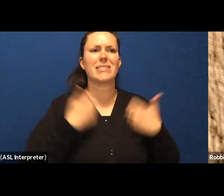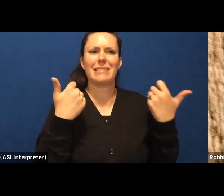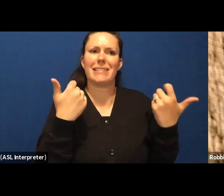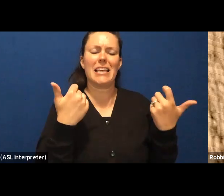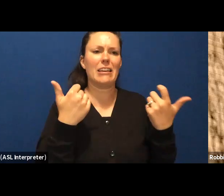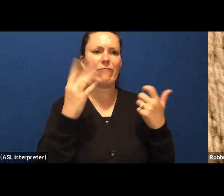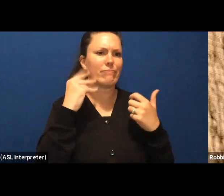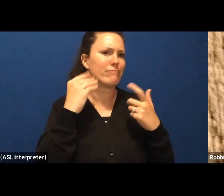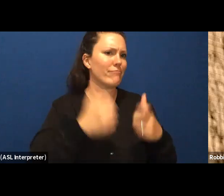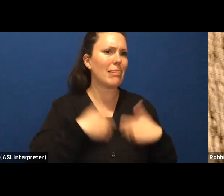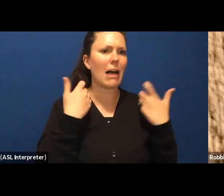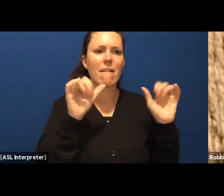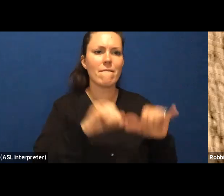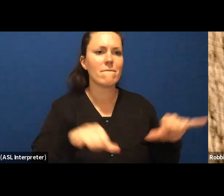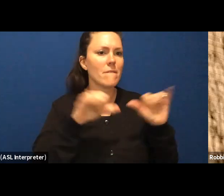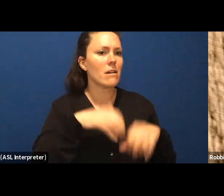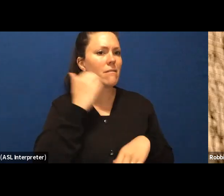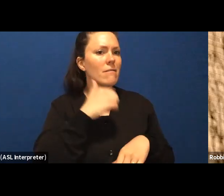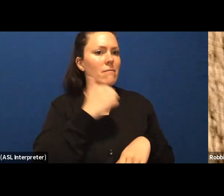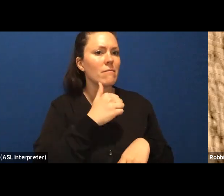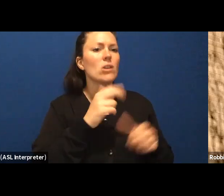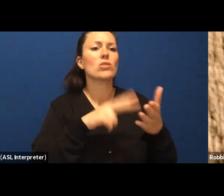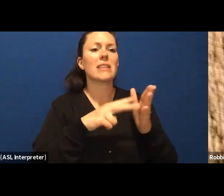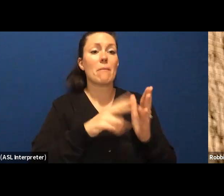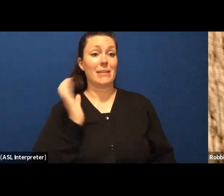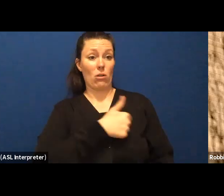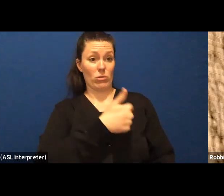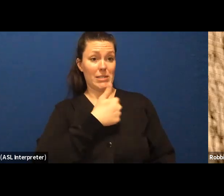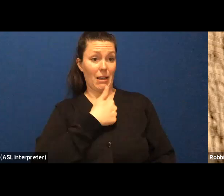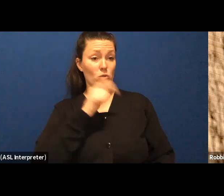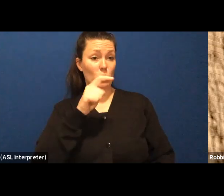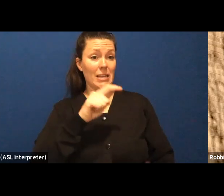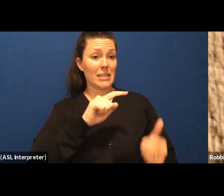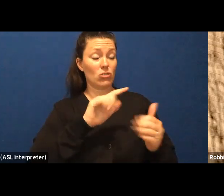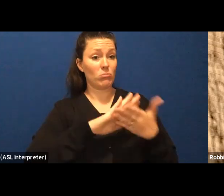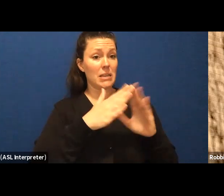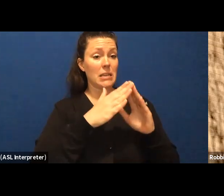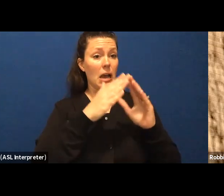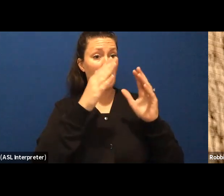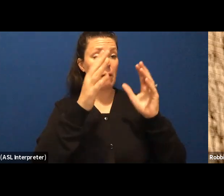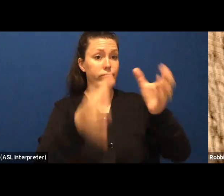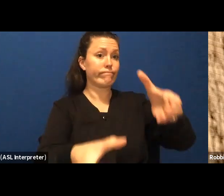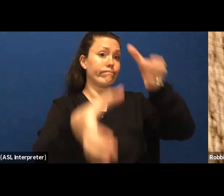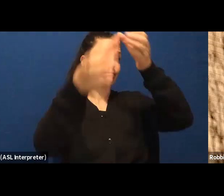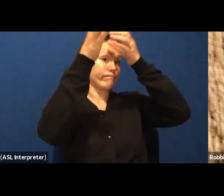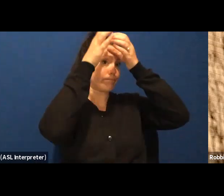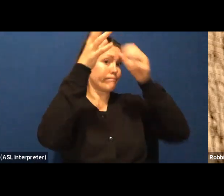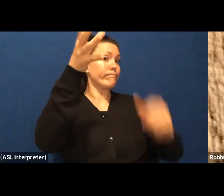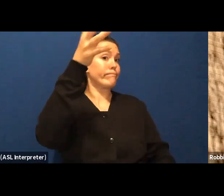it for us is just educating ourselves and letting those communities know